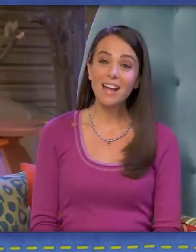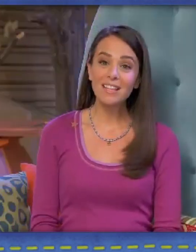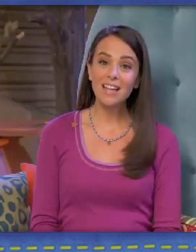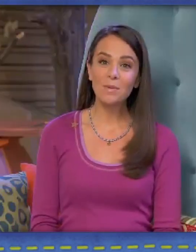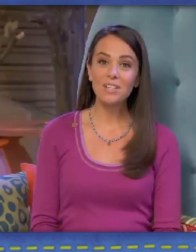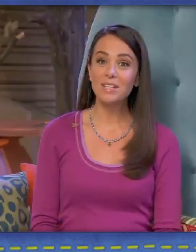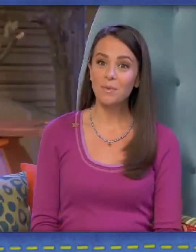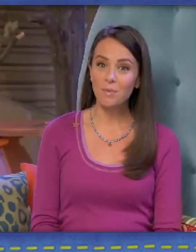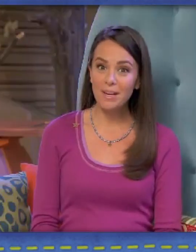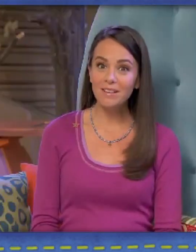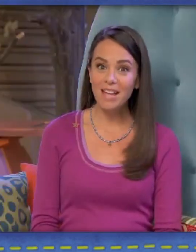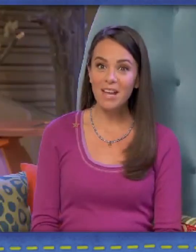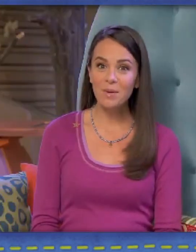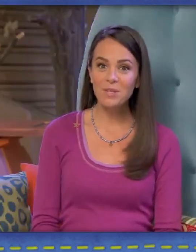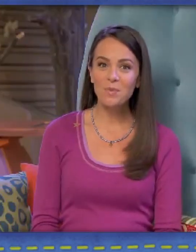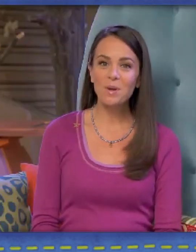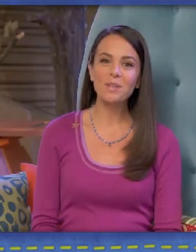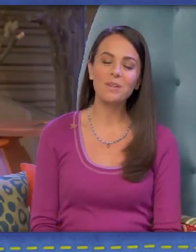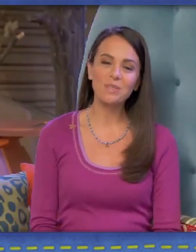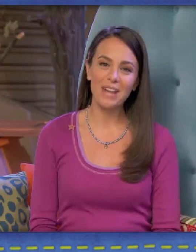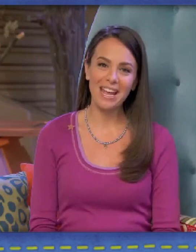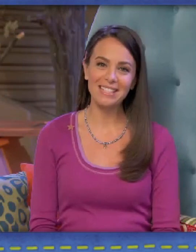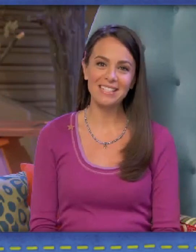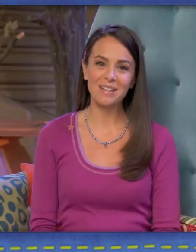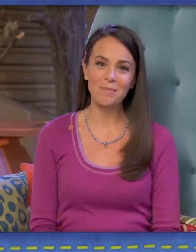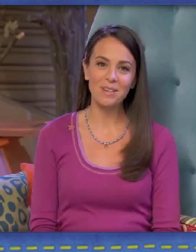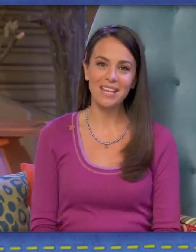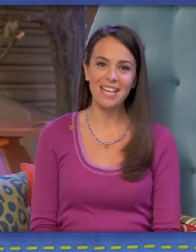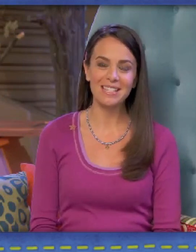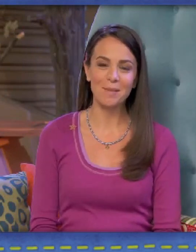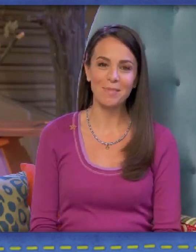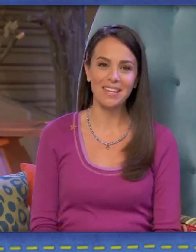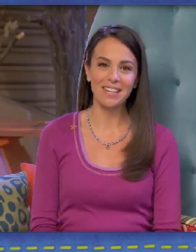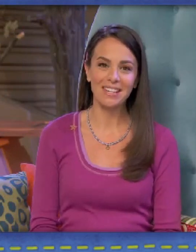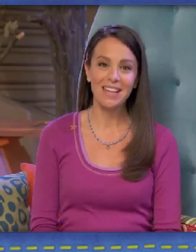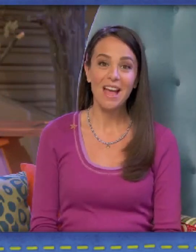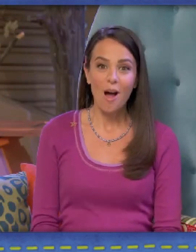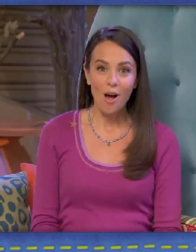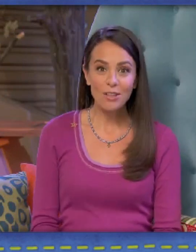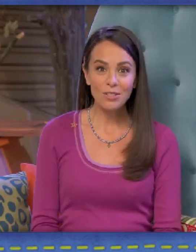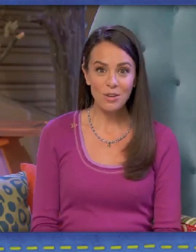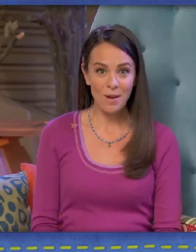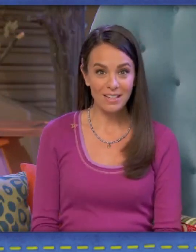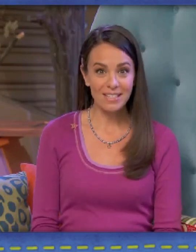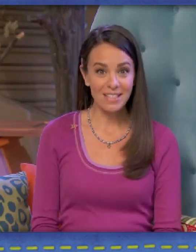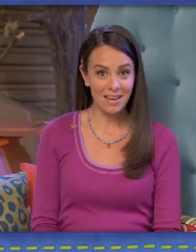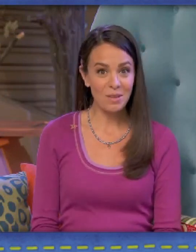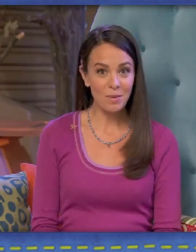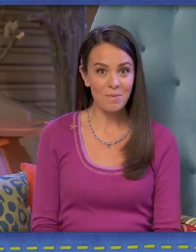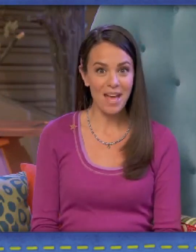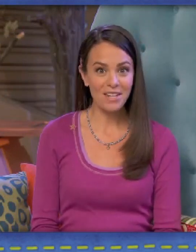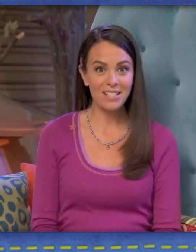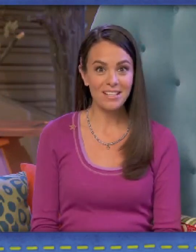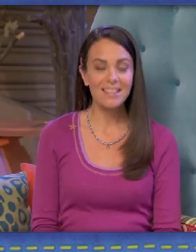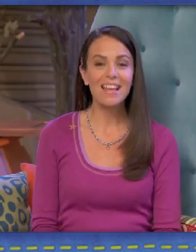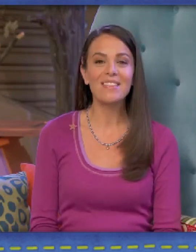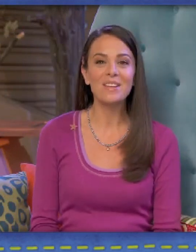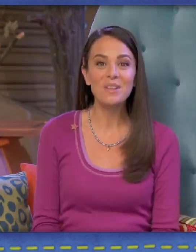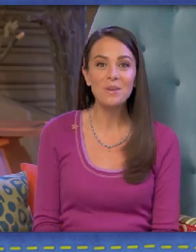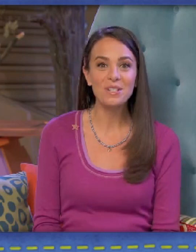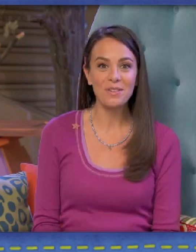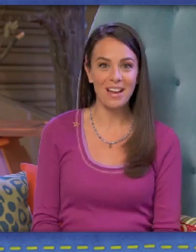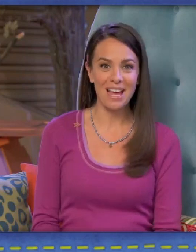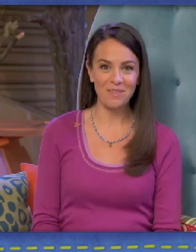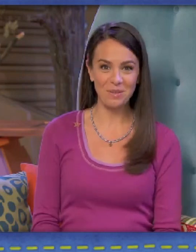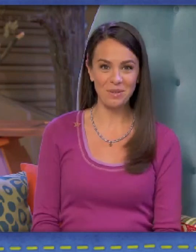Remember, sign language is a real language where you use your hands to communicate something. I'll show you how to sign the word magic, and